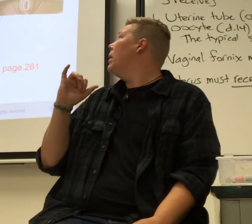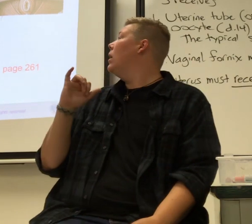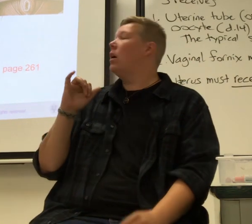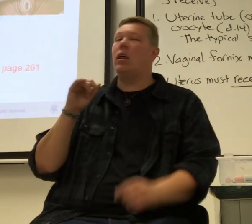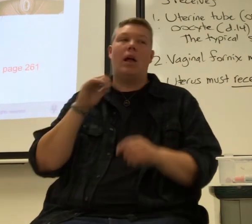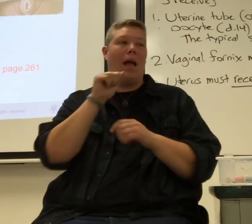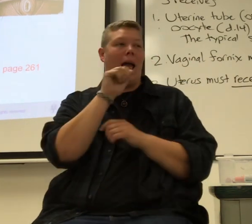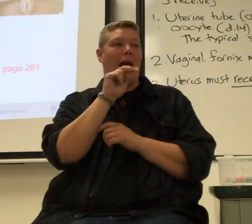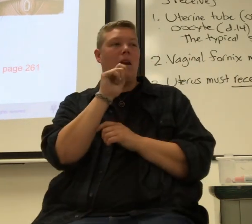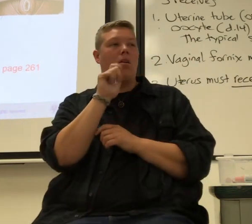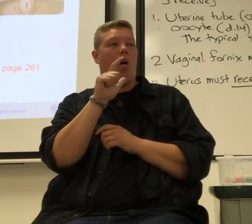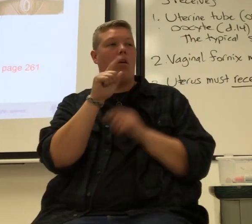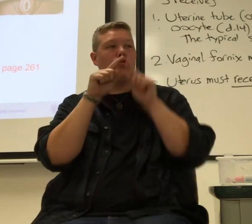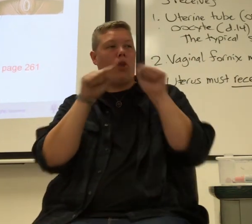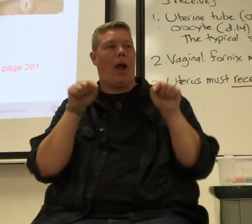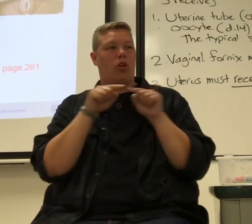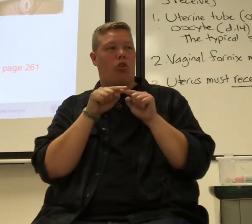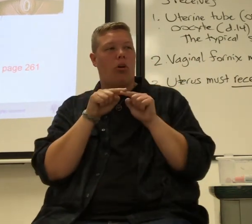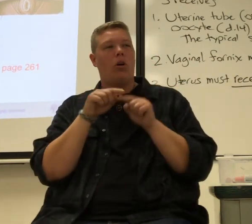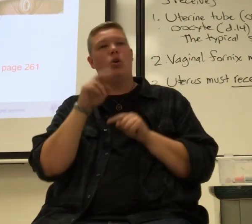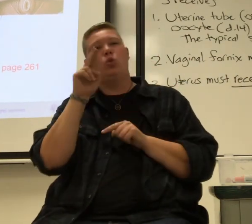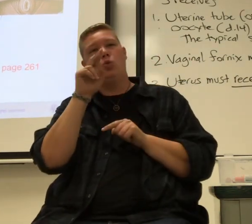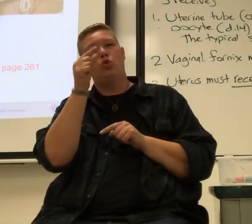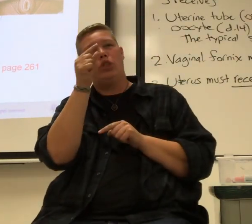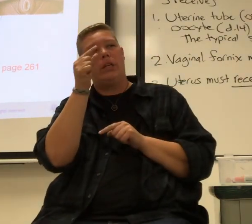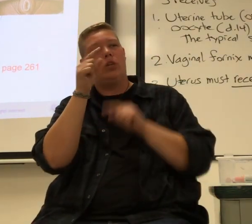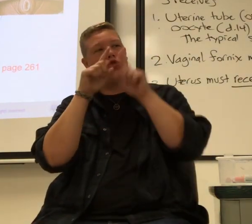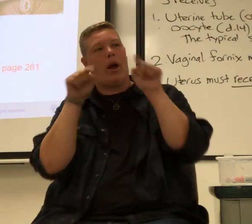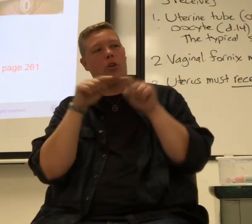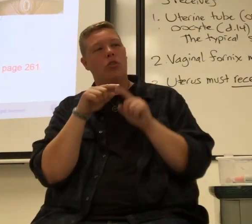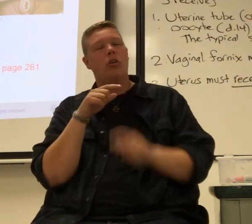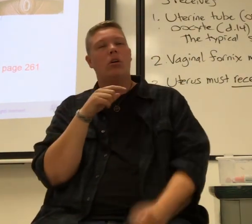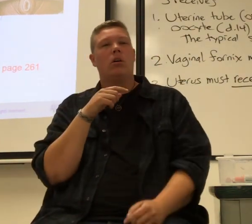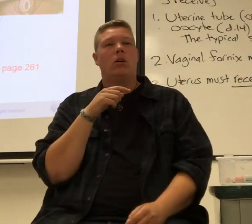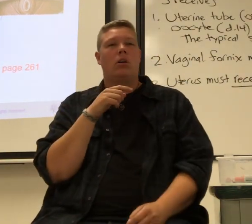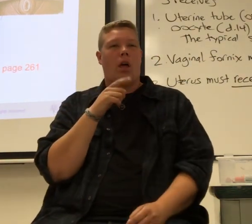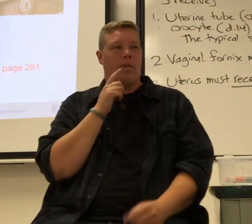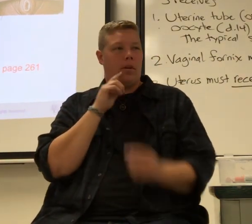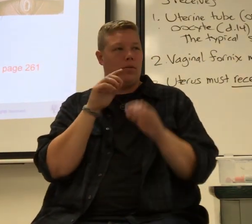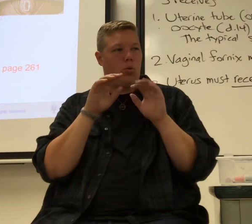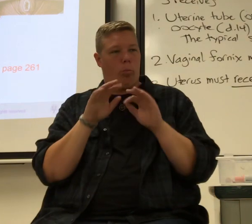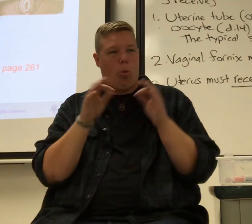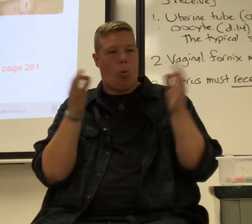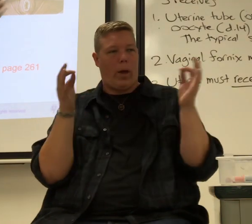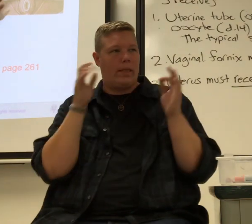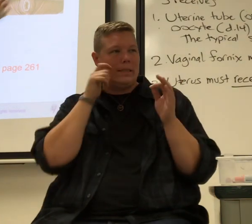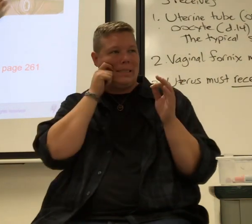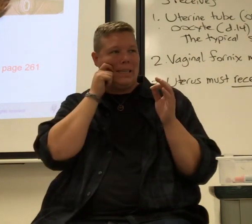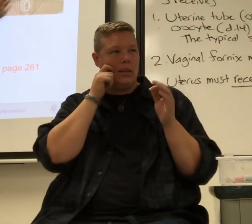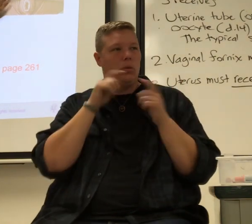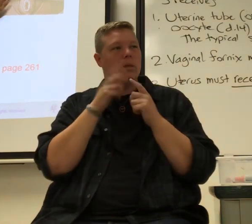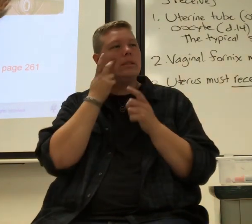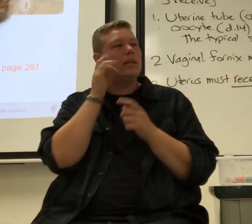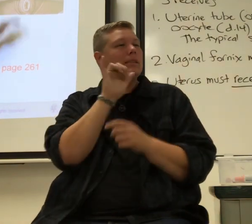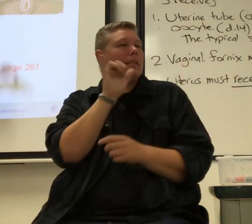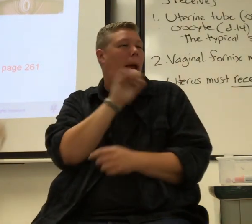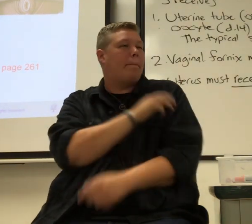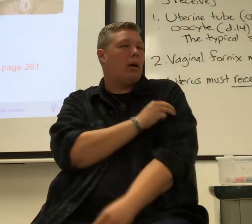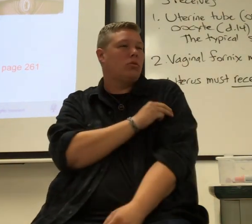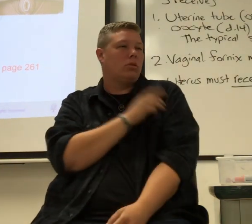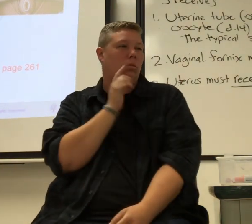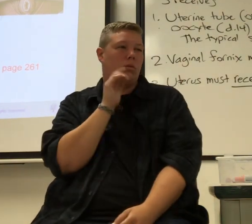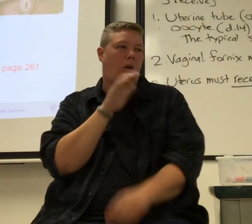down here, UG triangle up there. And this, if you dissect away the skin, you can see some of the same muscles that we talked